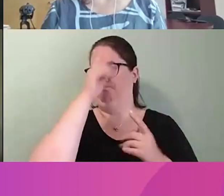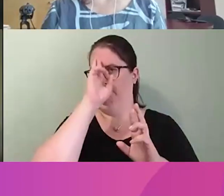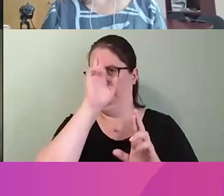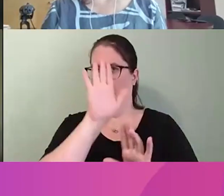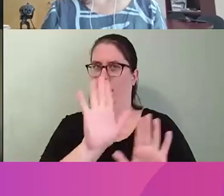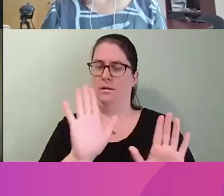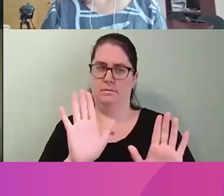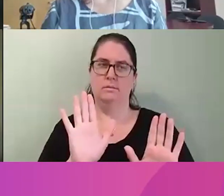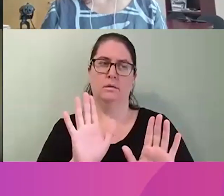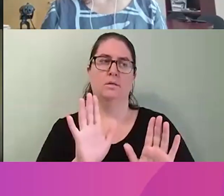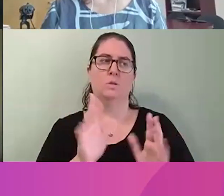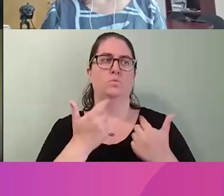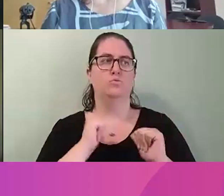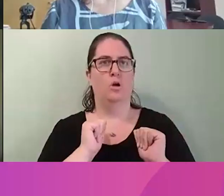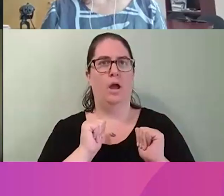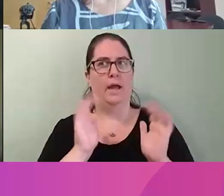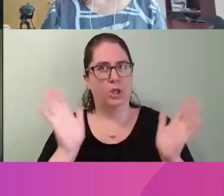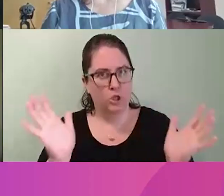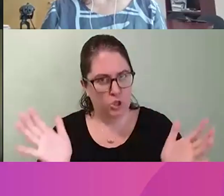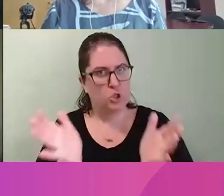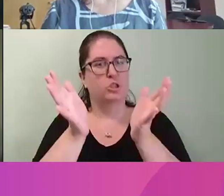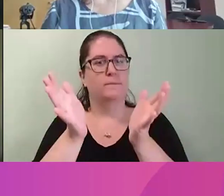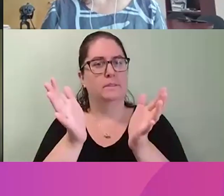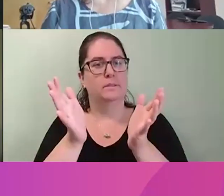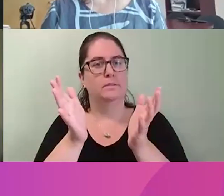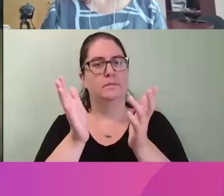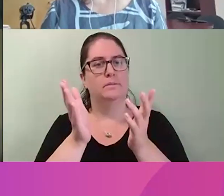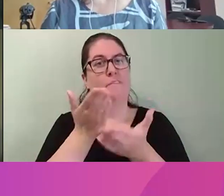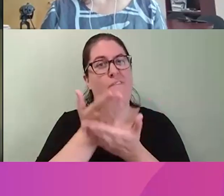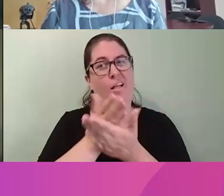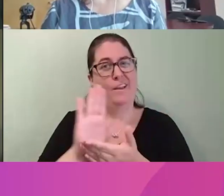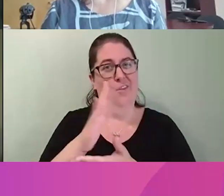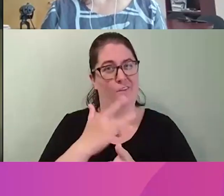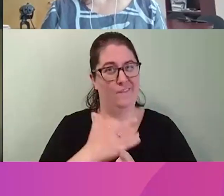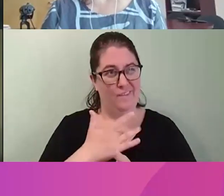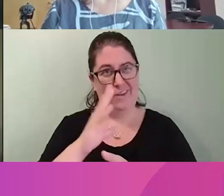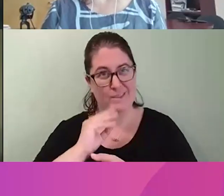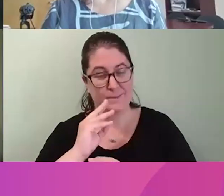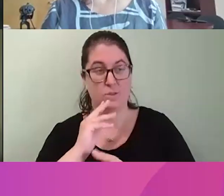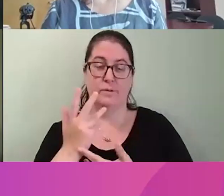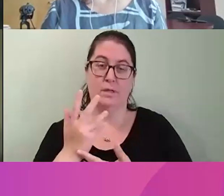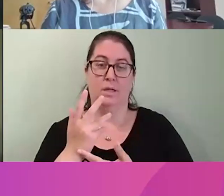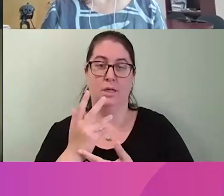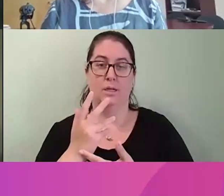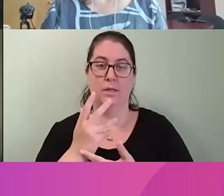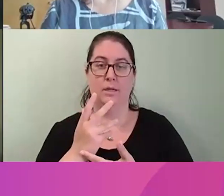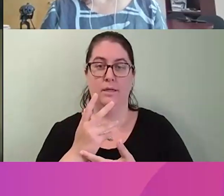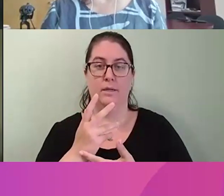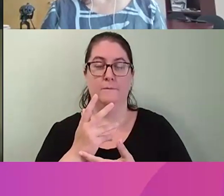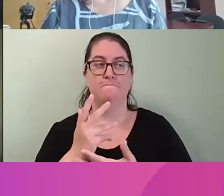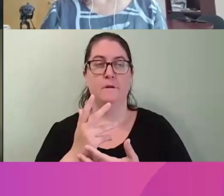know, providing encouragement in our program and validation. It really was, I would say, a strength to our program